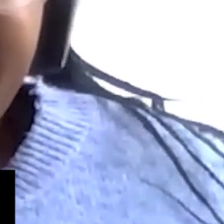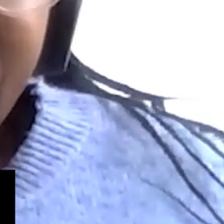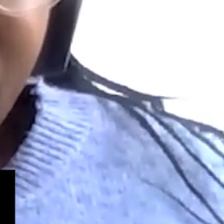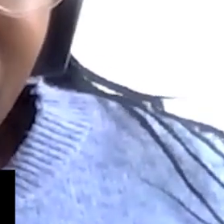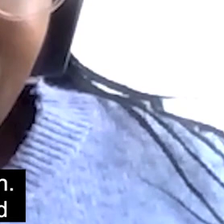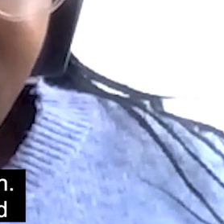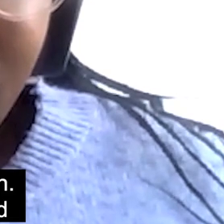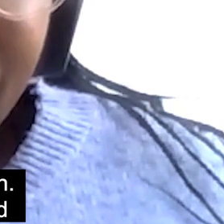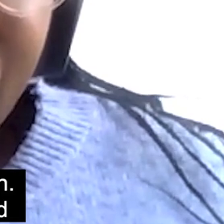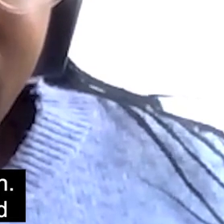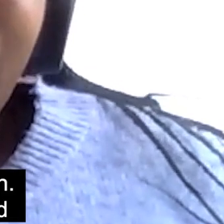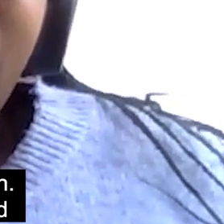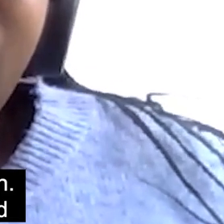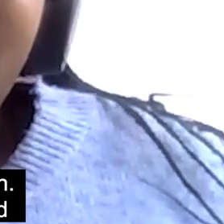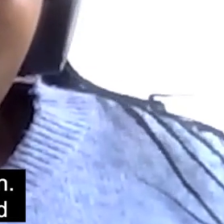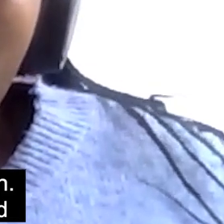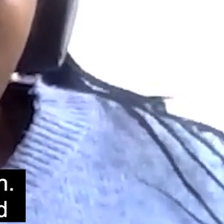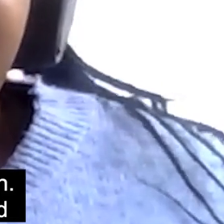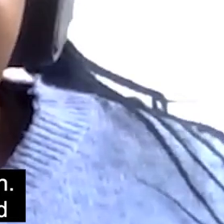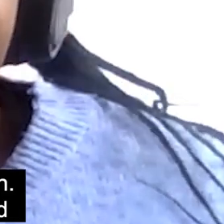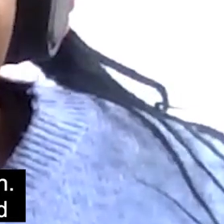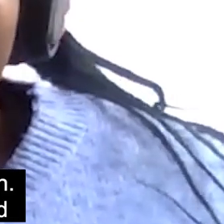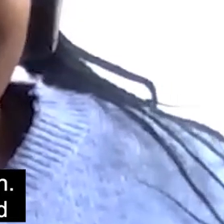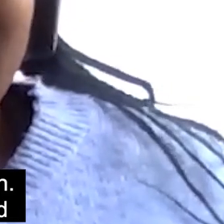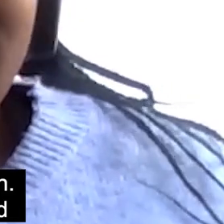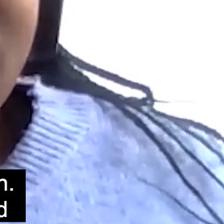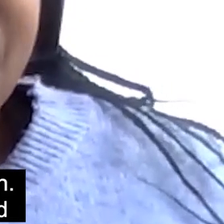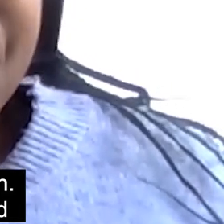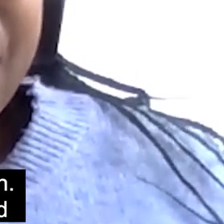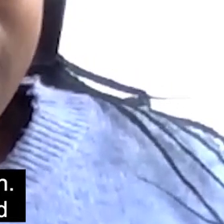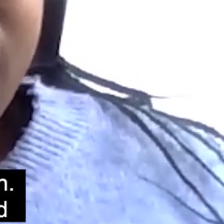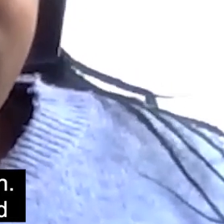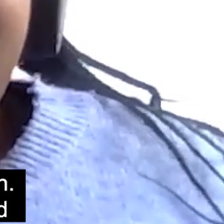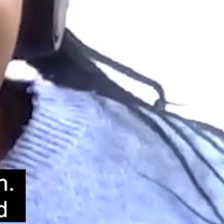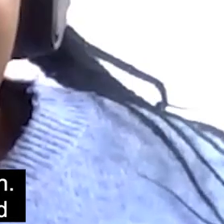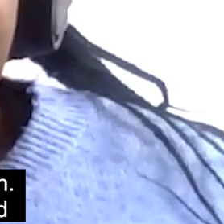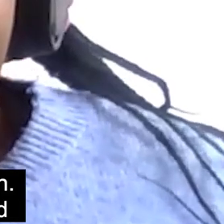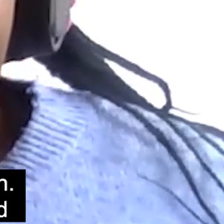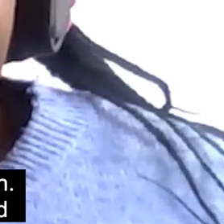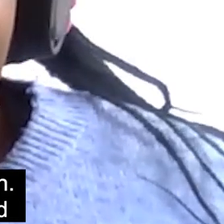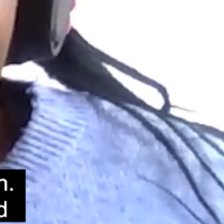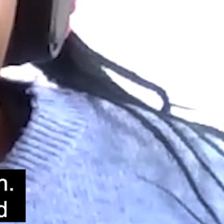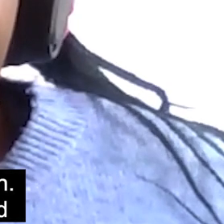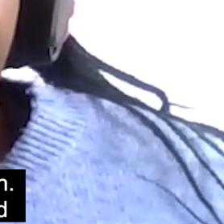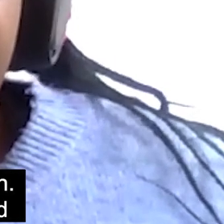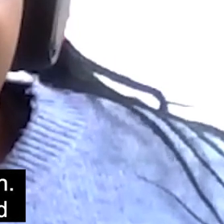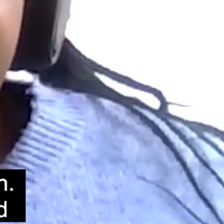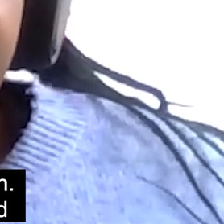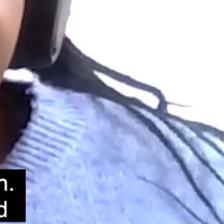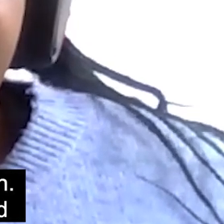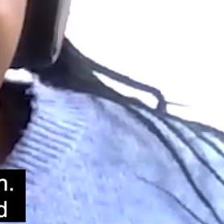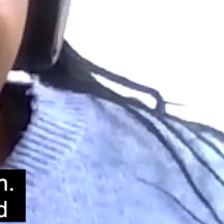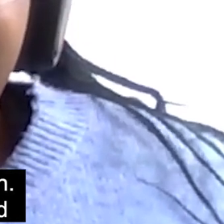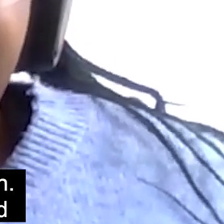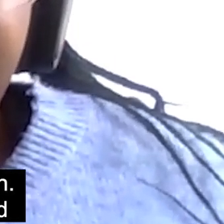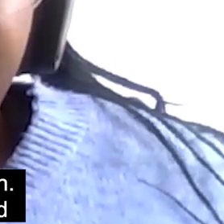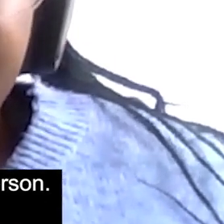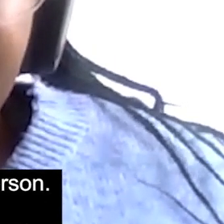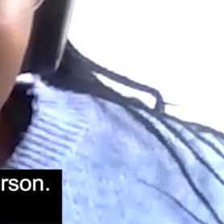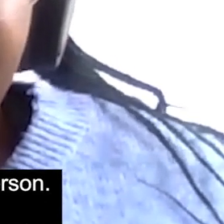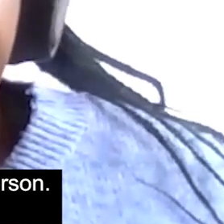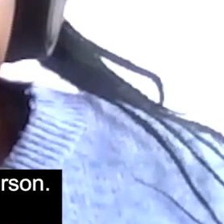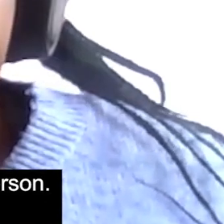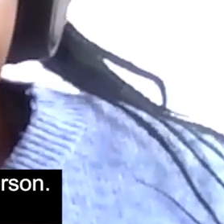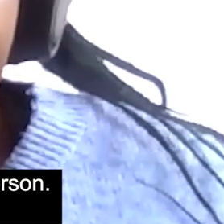home because we weren't familiar with the movement then. She never allowed me to feel ashamed